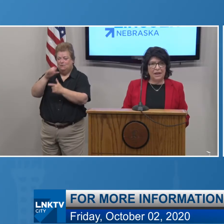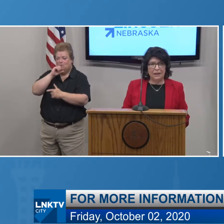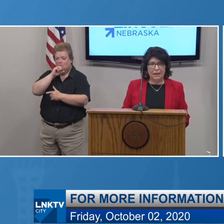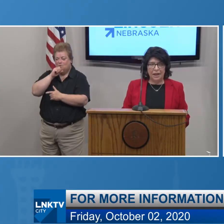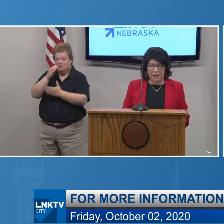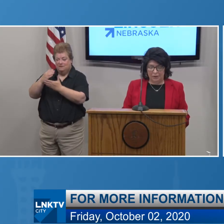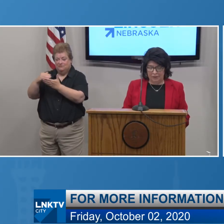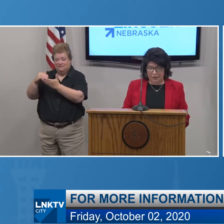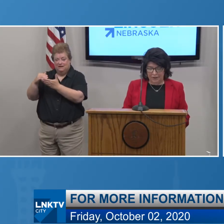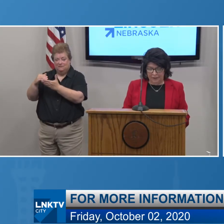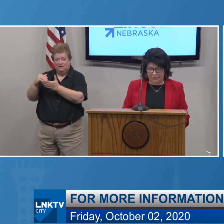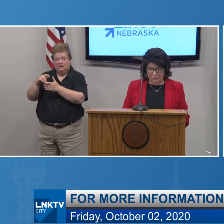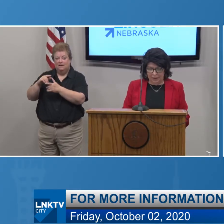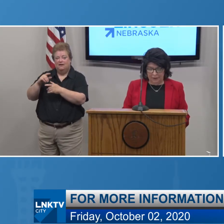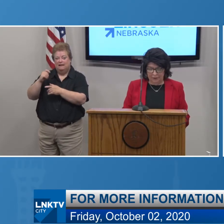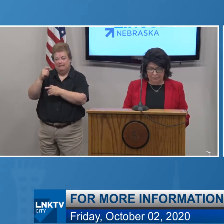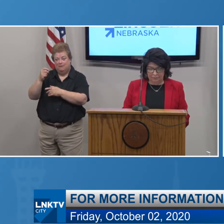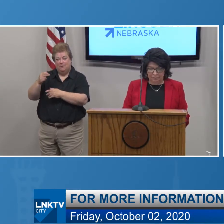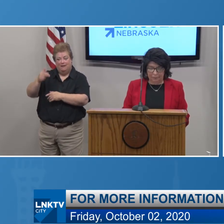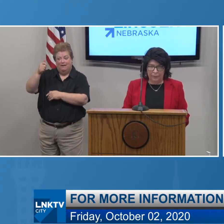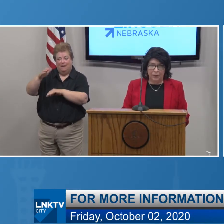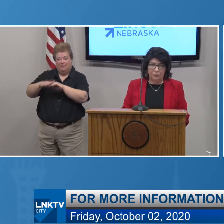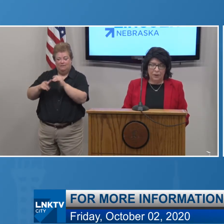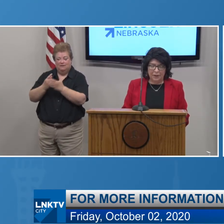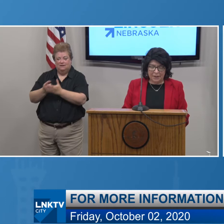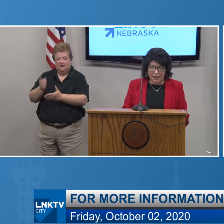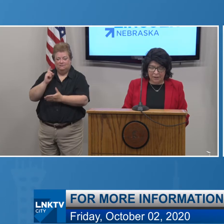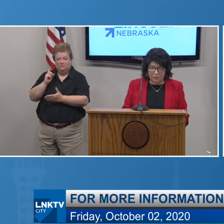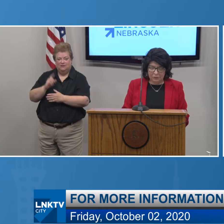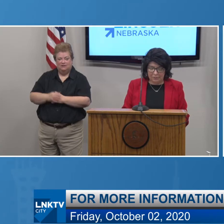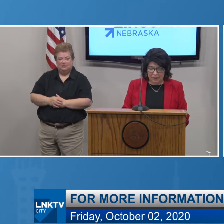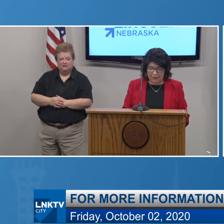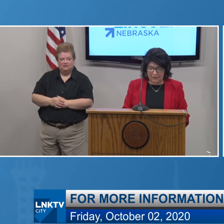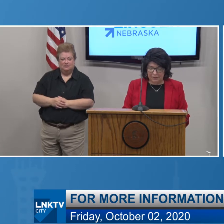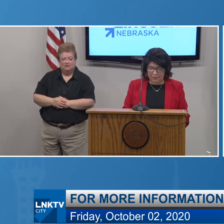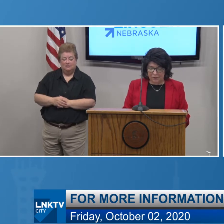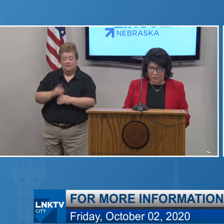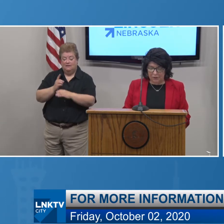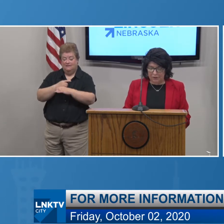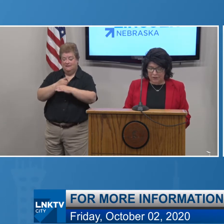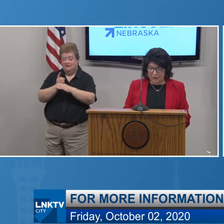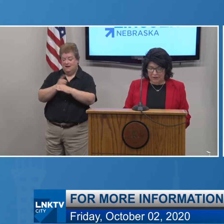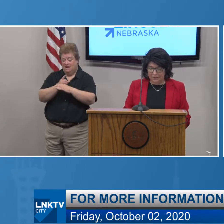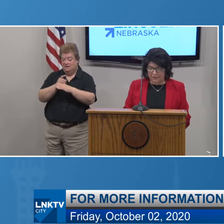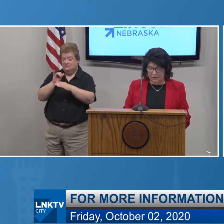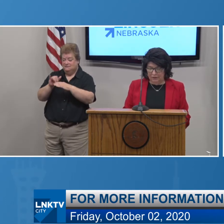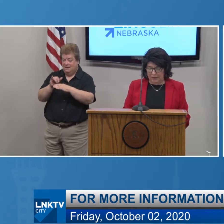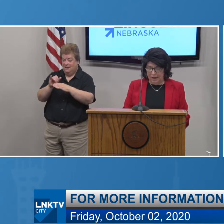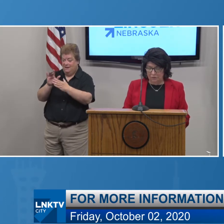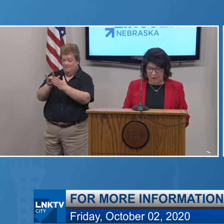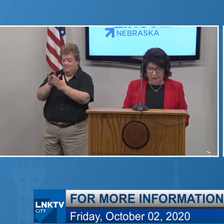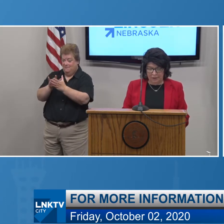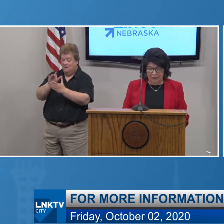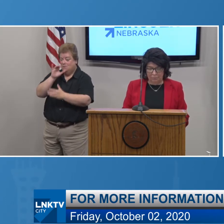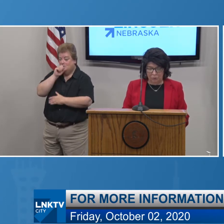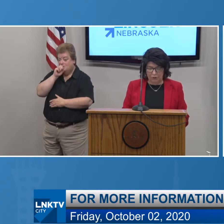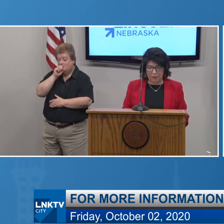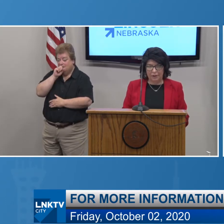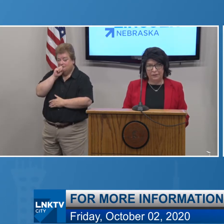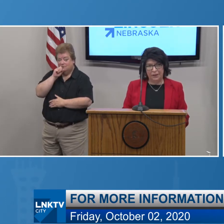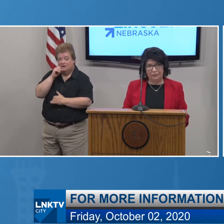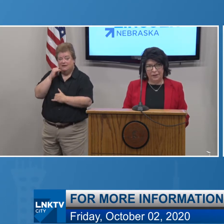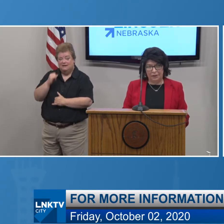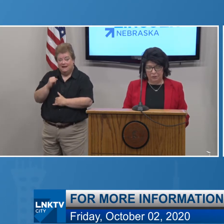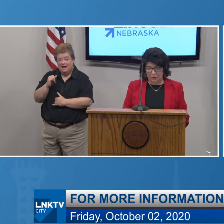just slightly higher than last week. While the dial remains in mid-orange, it is now right on the border